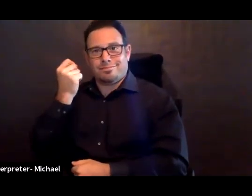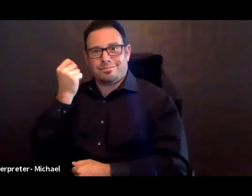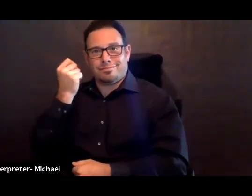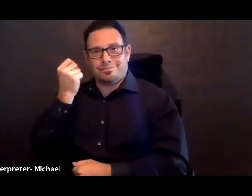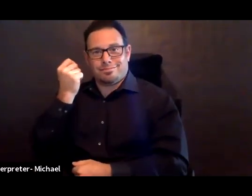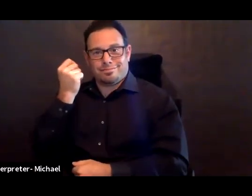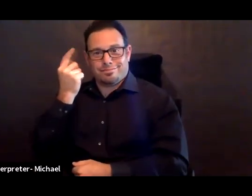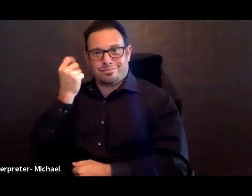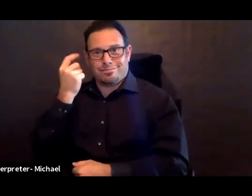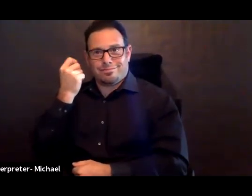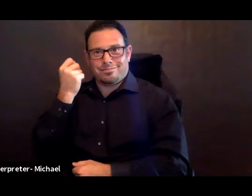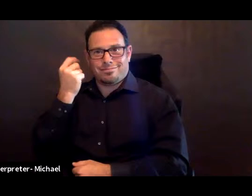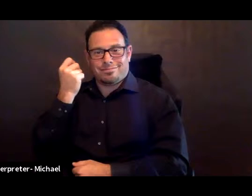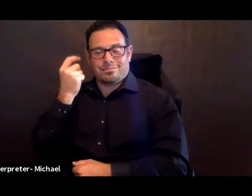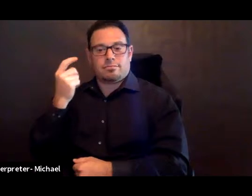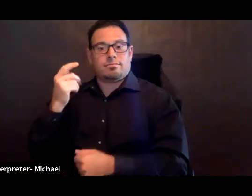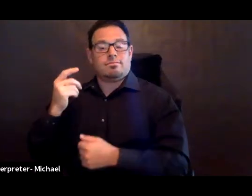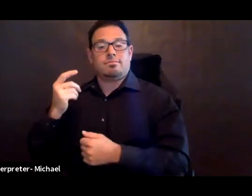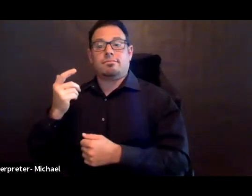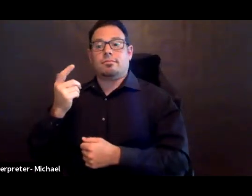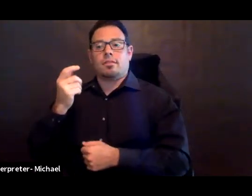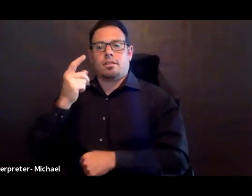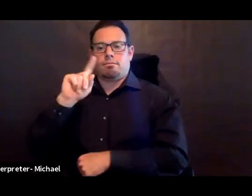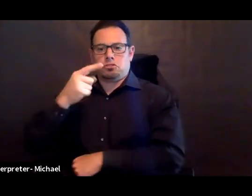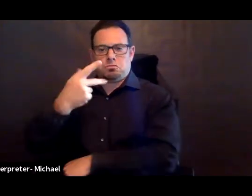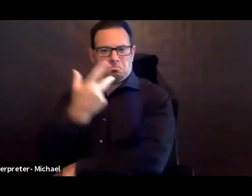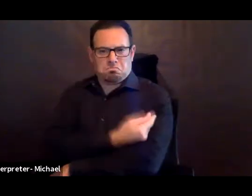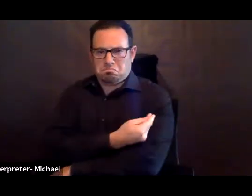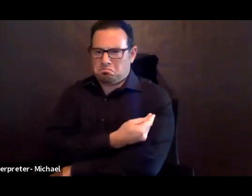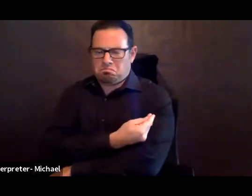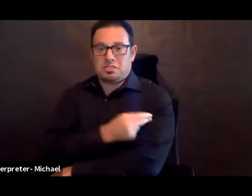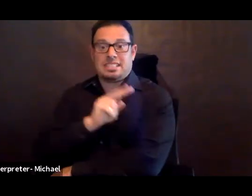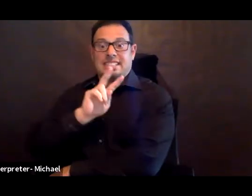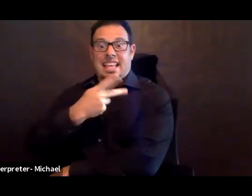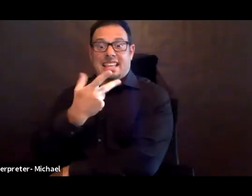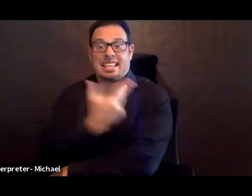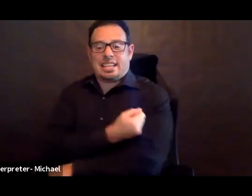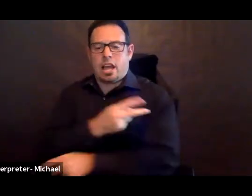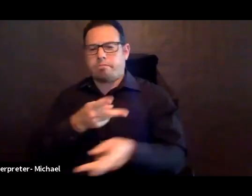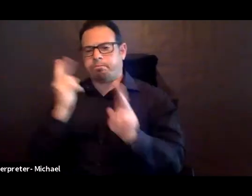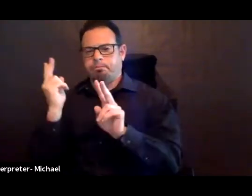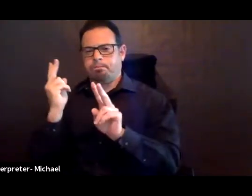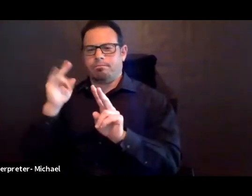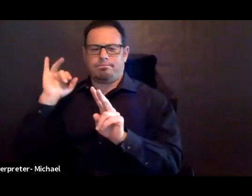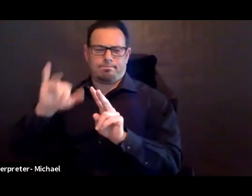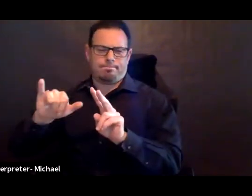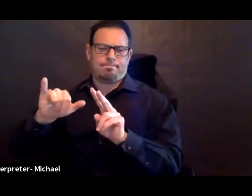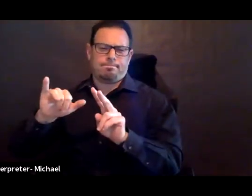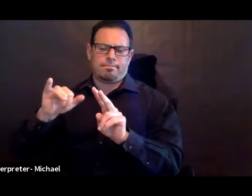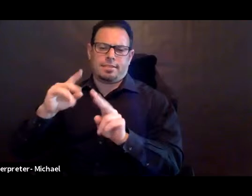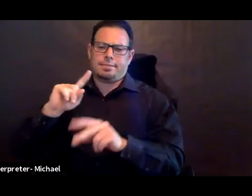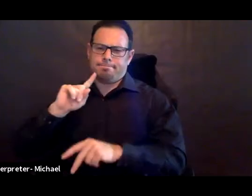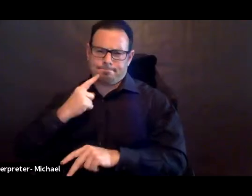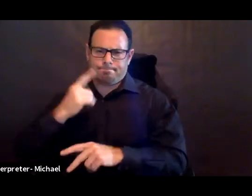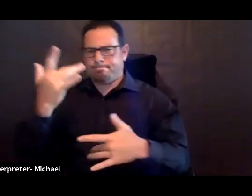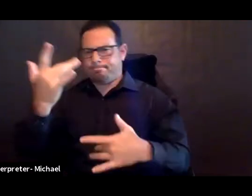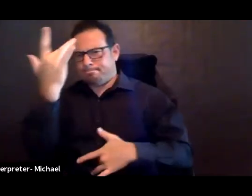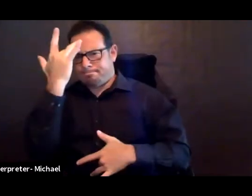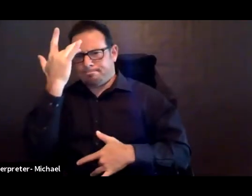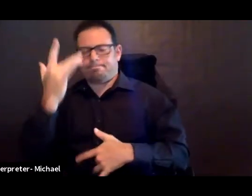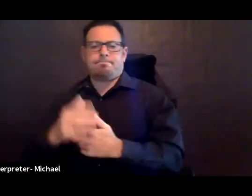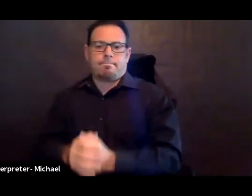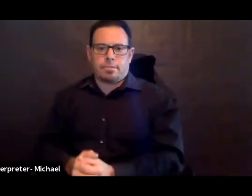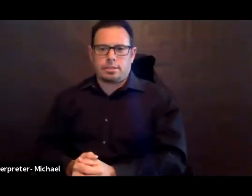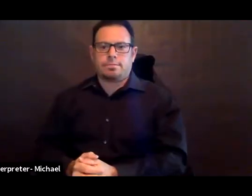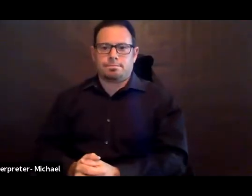dose of the Johnson & Johnson vaccine. And this is a statistic you've heard us say before, but it just